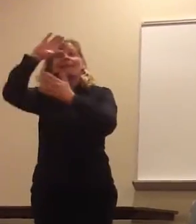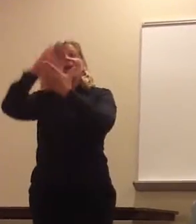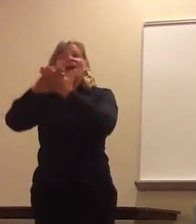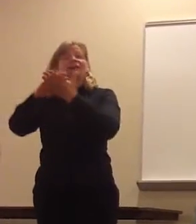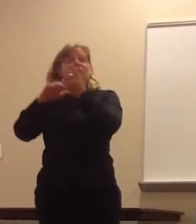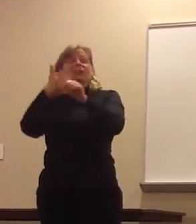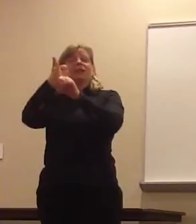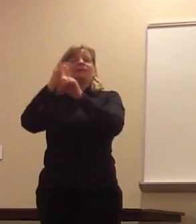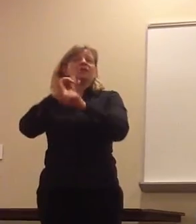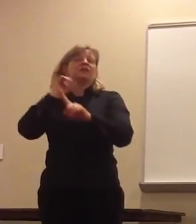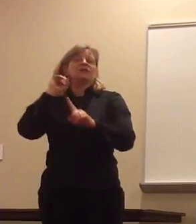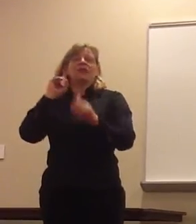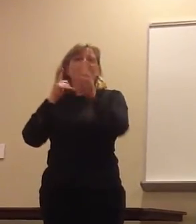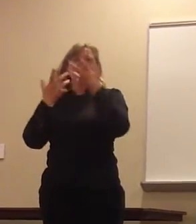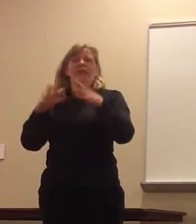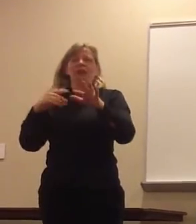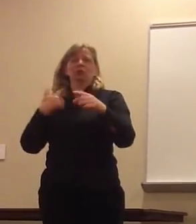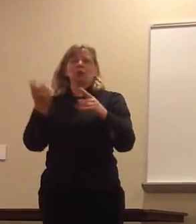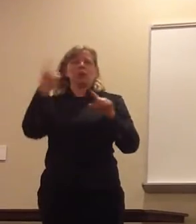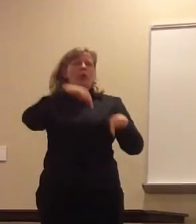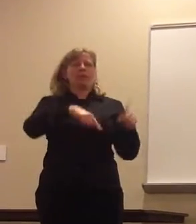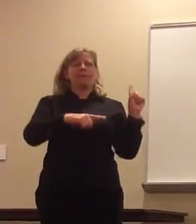up, I'm going to speak for him.